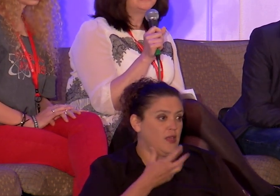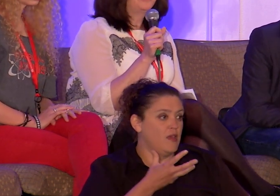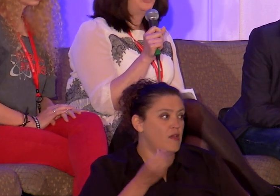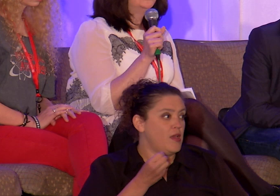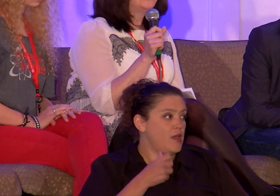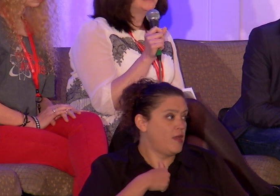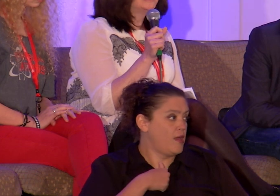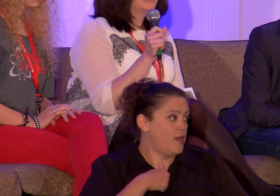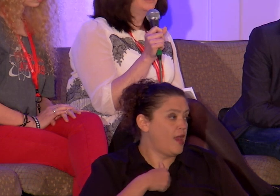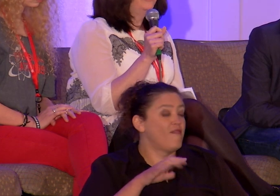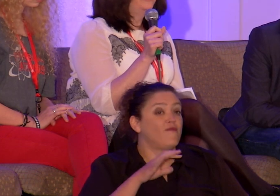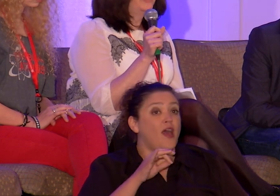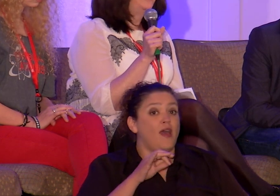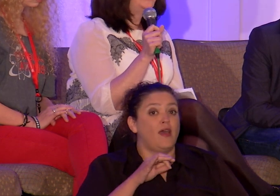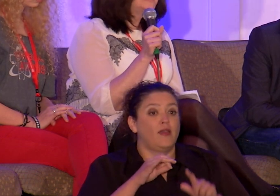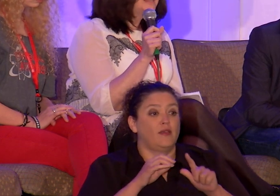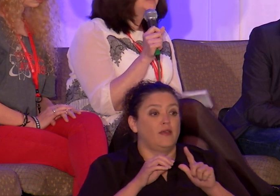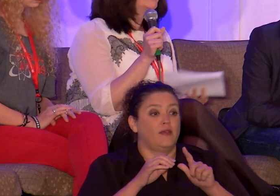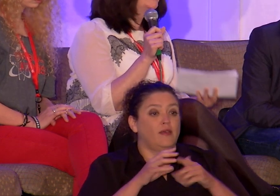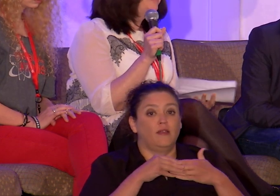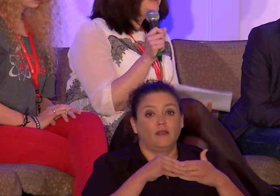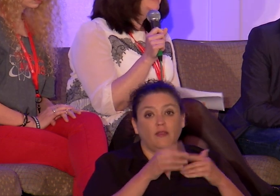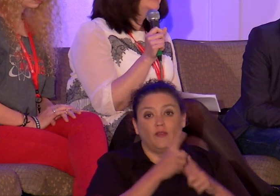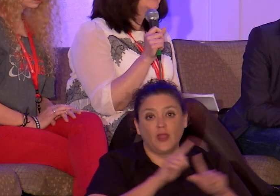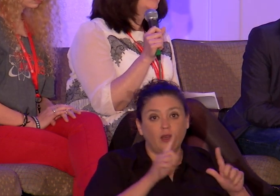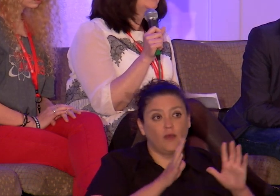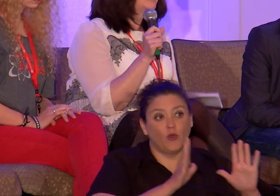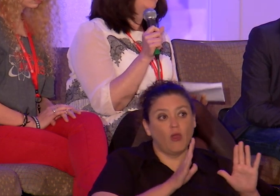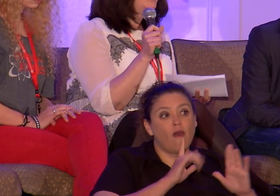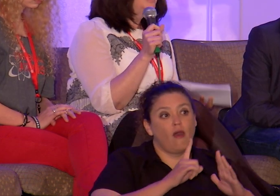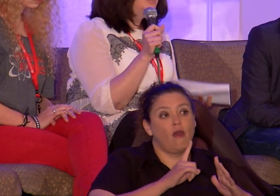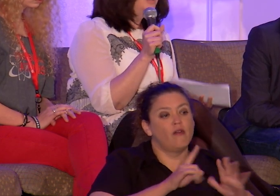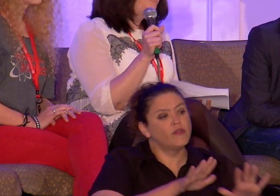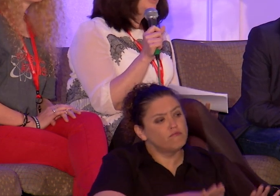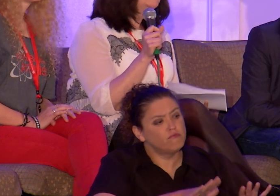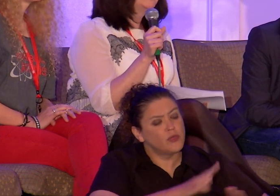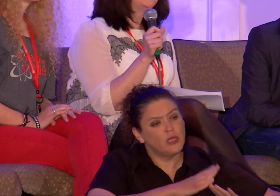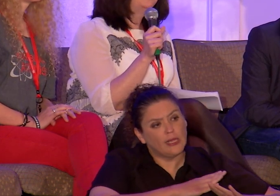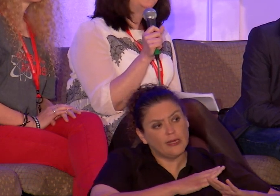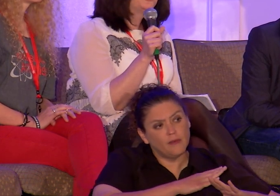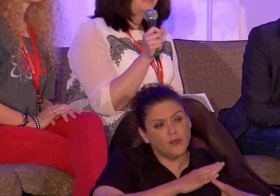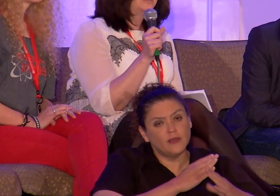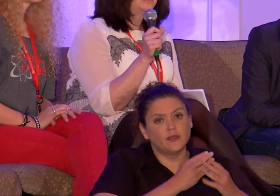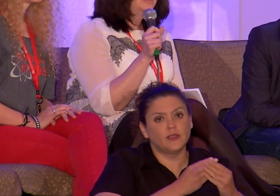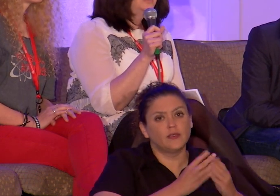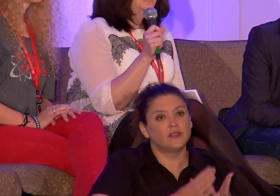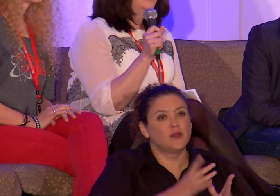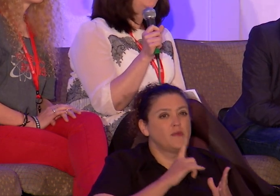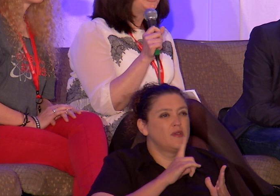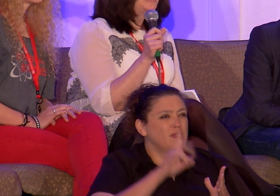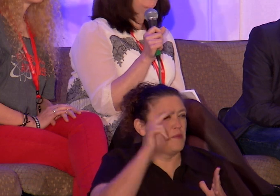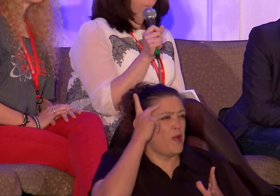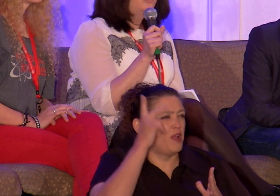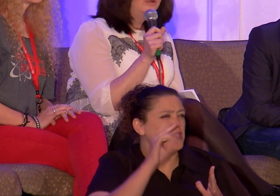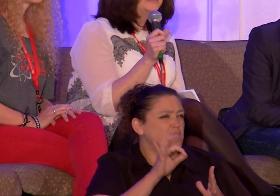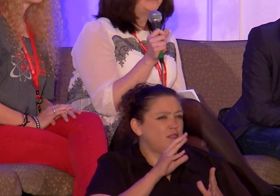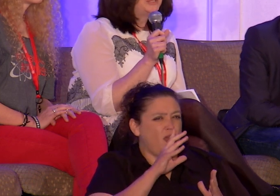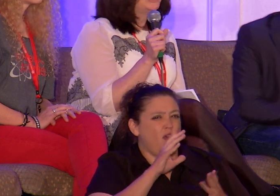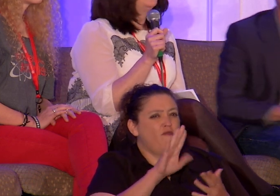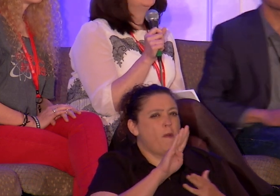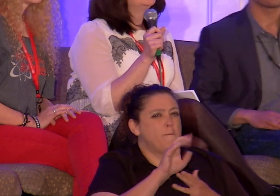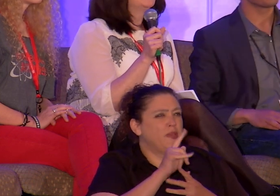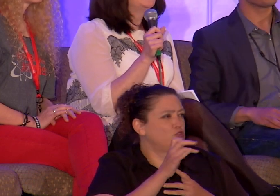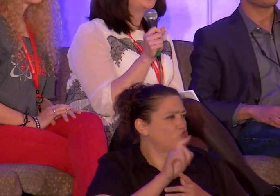left's politics of appeasing and defending Islamism a politics of betrayal, a betrayal of all of